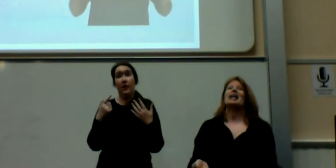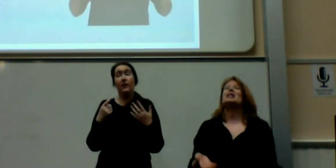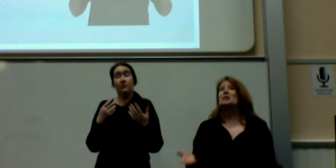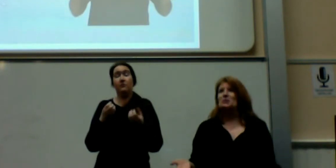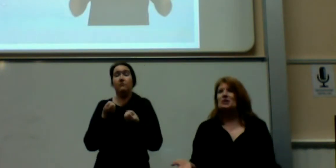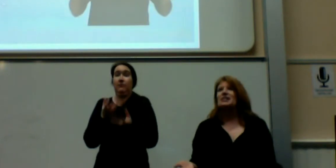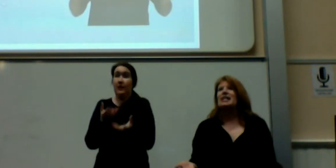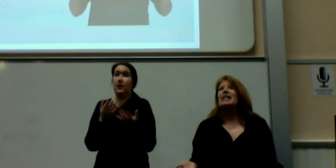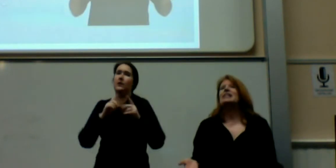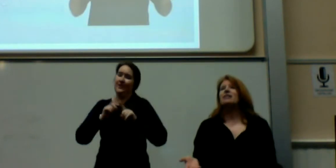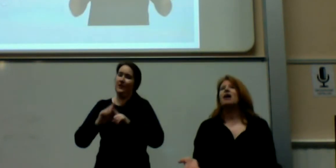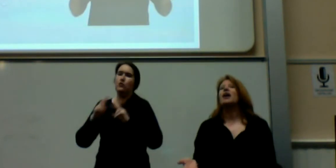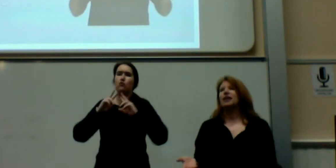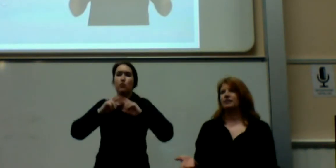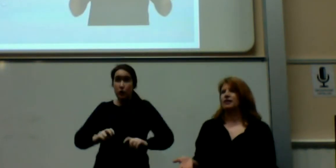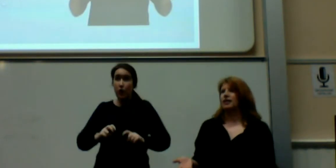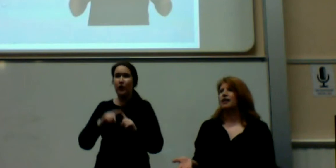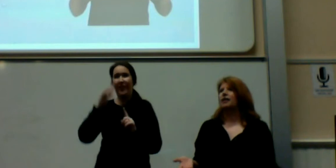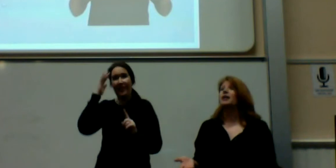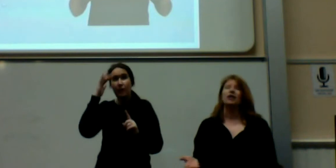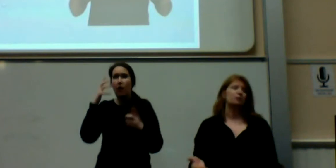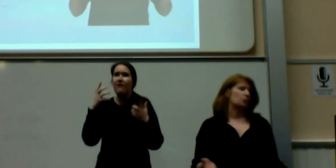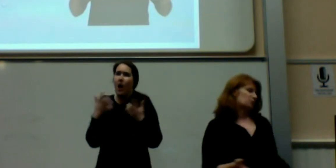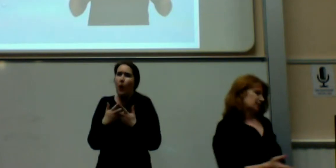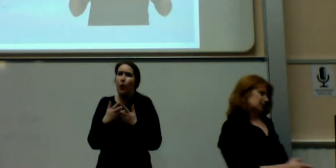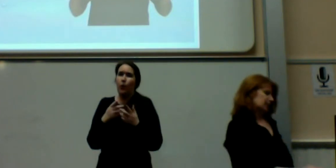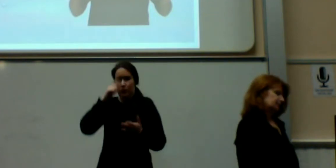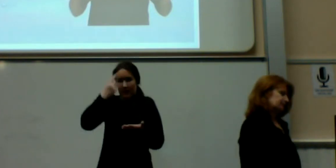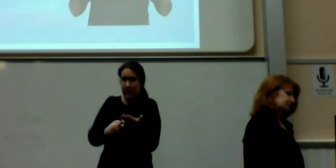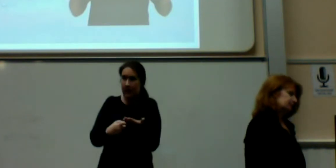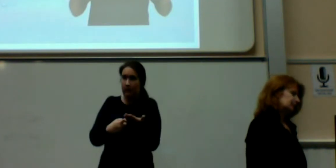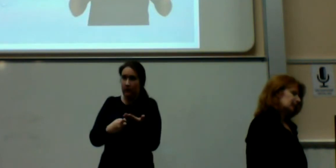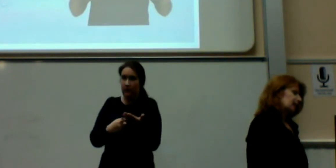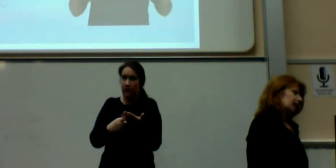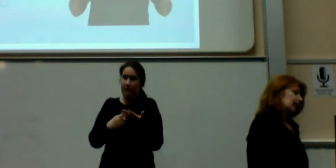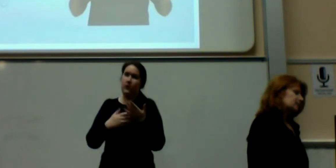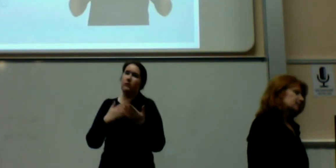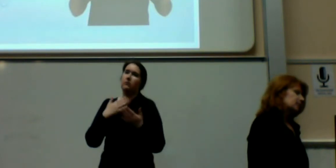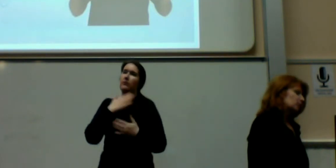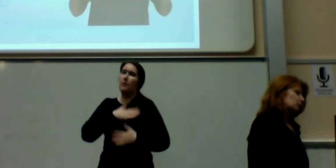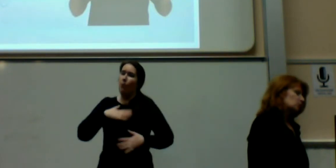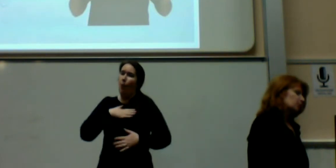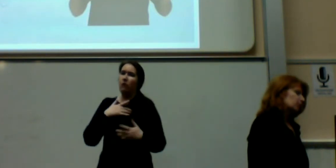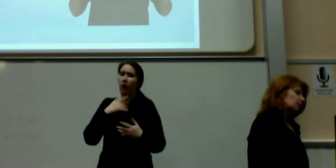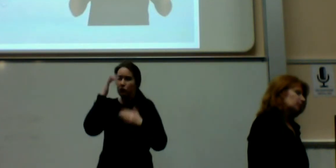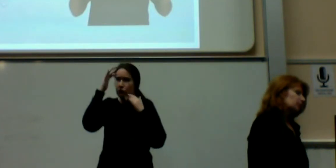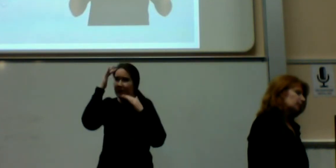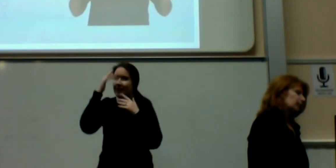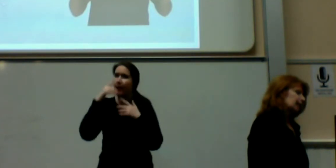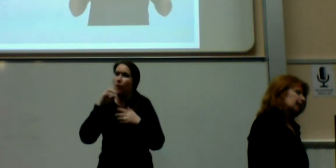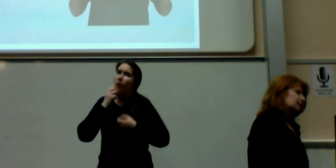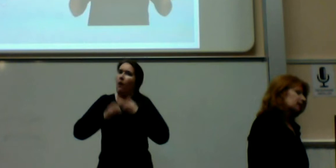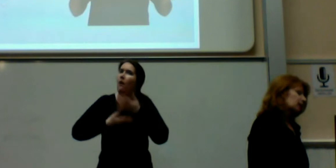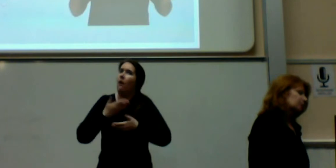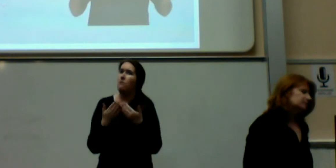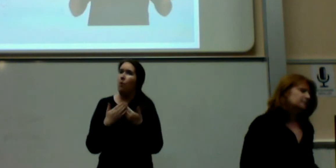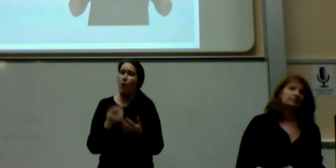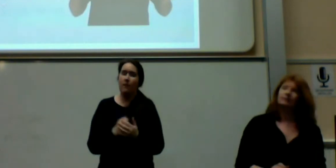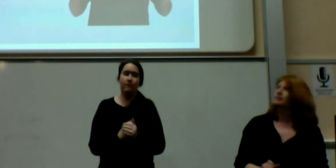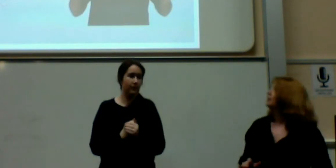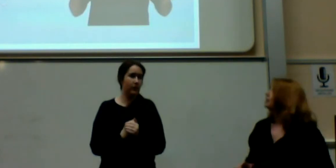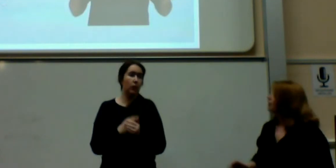research and theories into the hierarchy of moral reasoning. And to give you sort of a heads